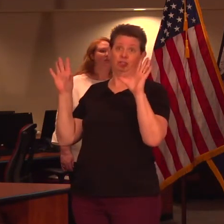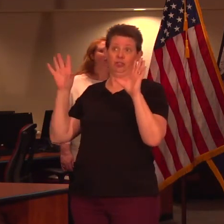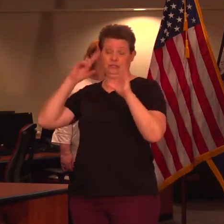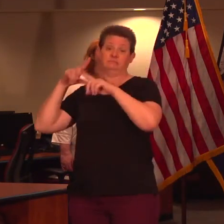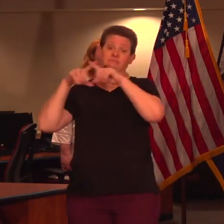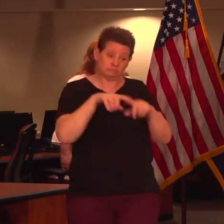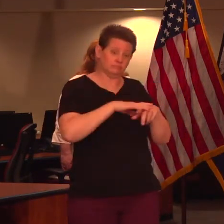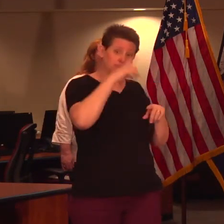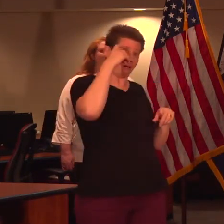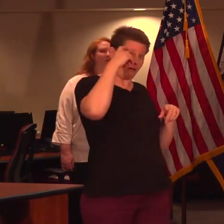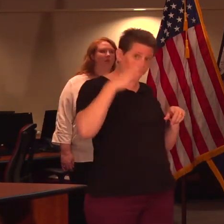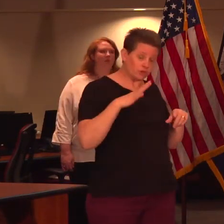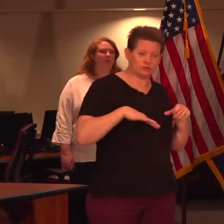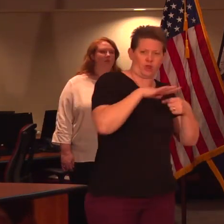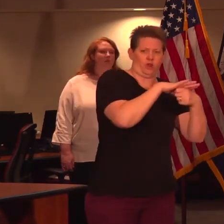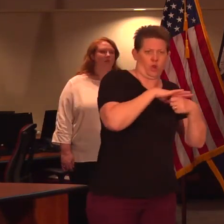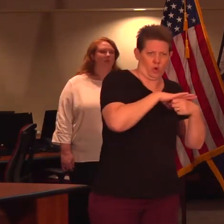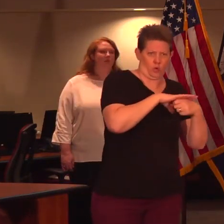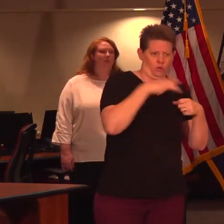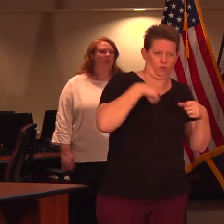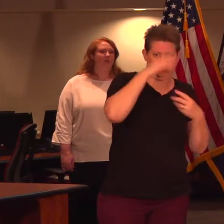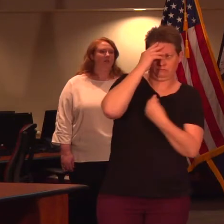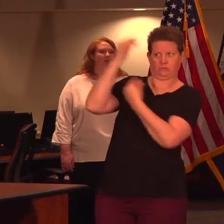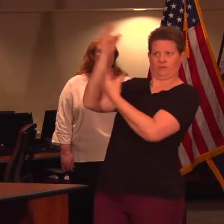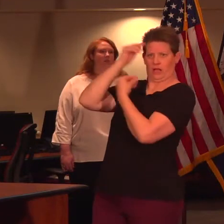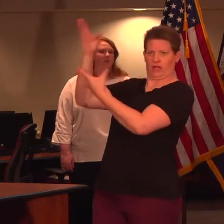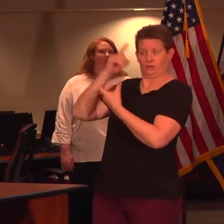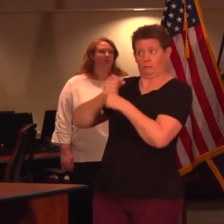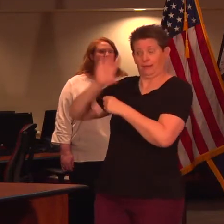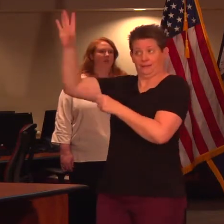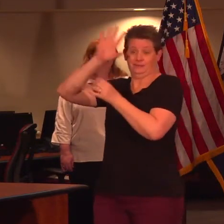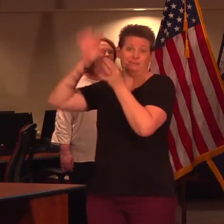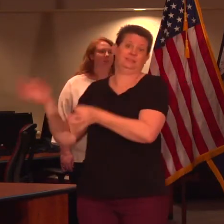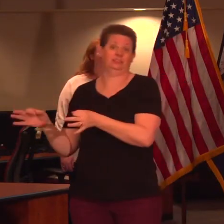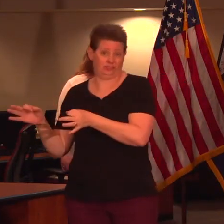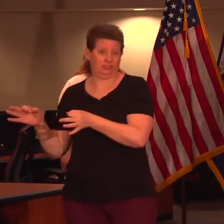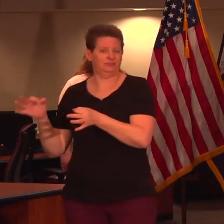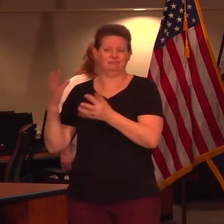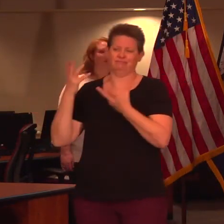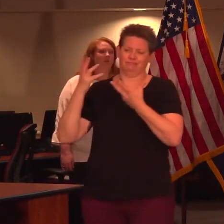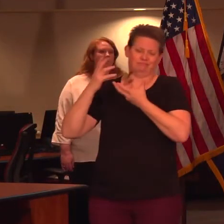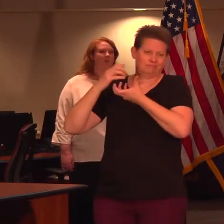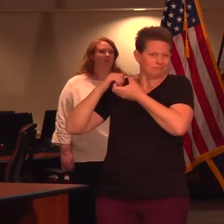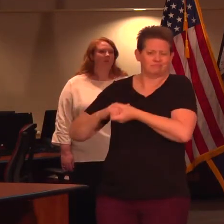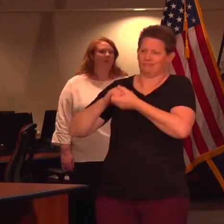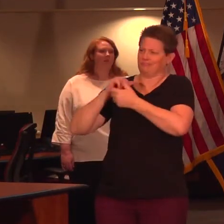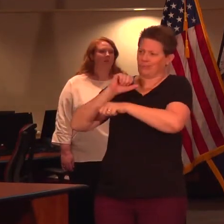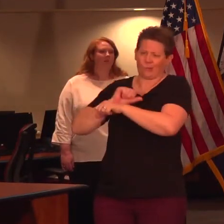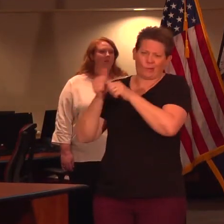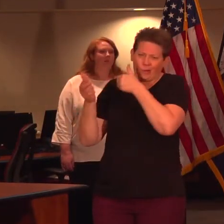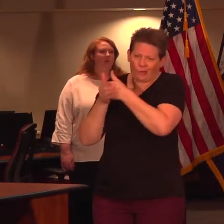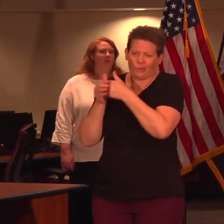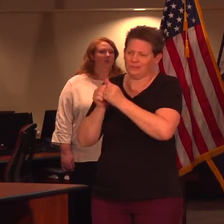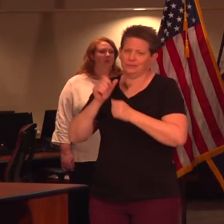governors and the local authorities to give him the information that he needs to make his decisions. We're working very closely with him in